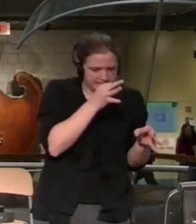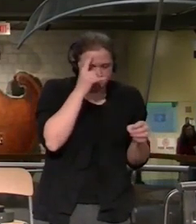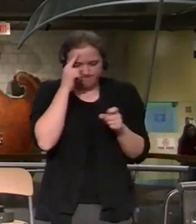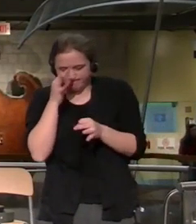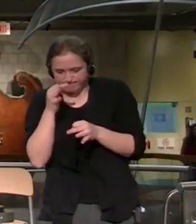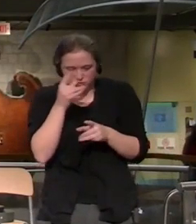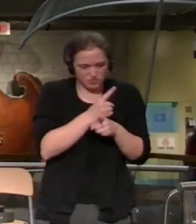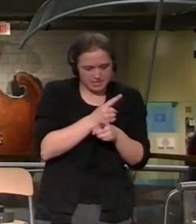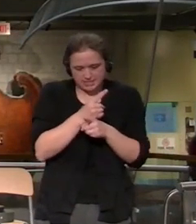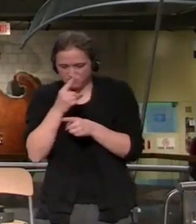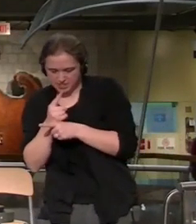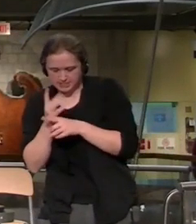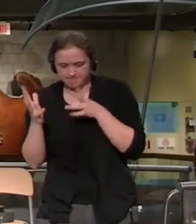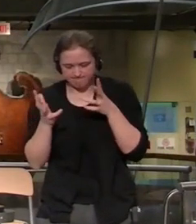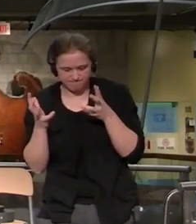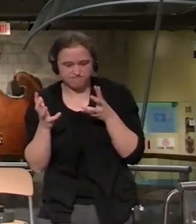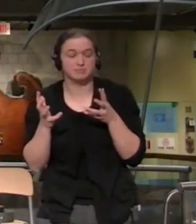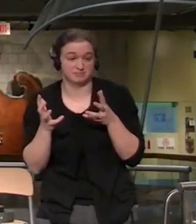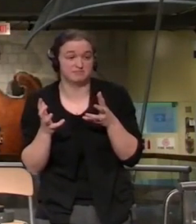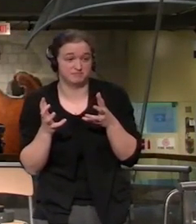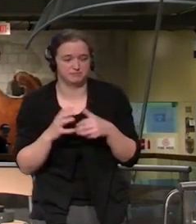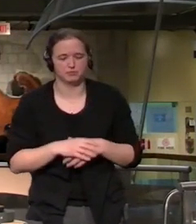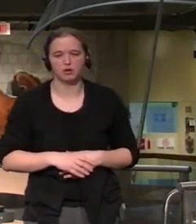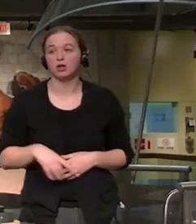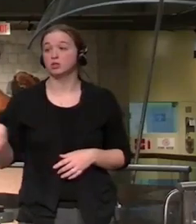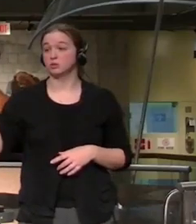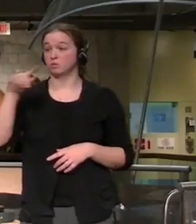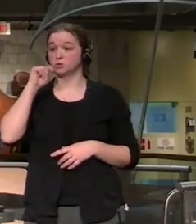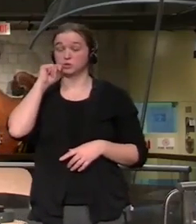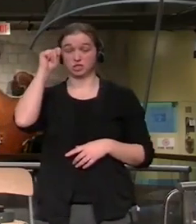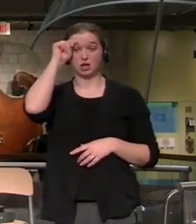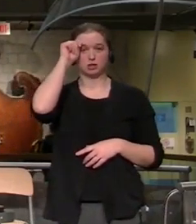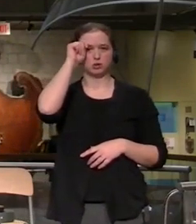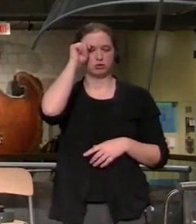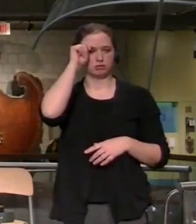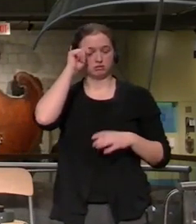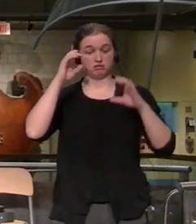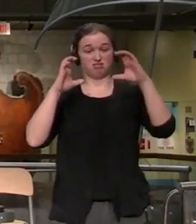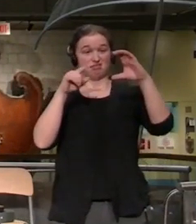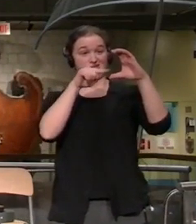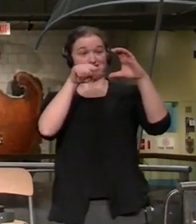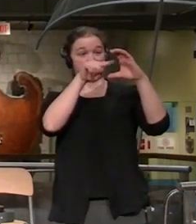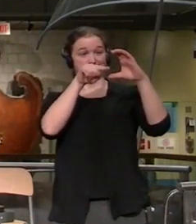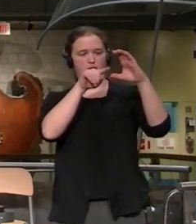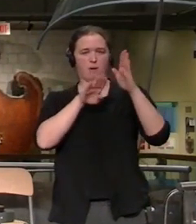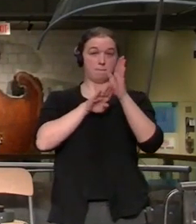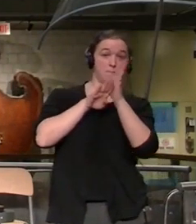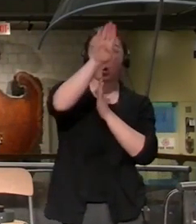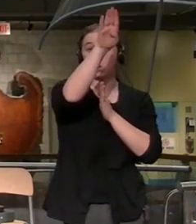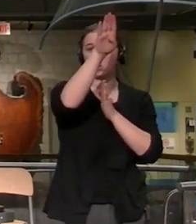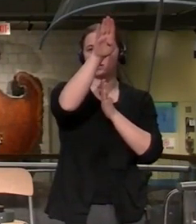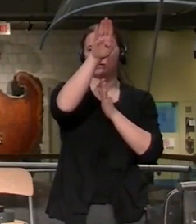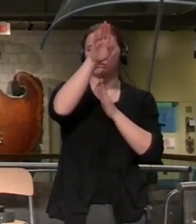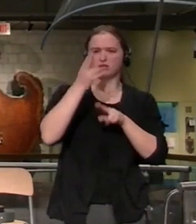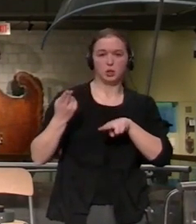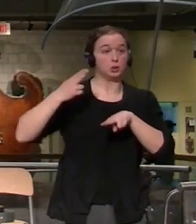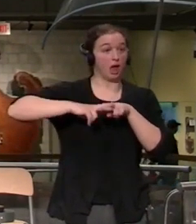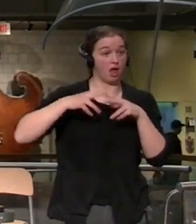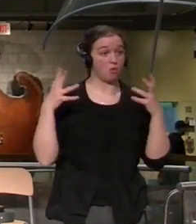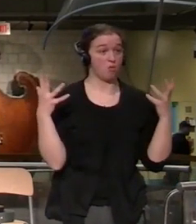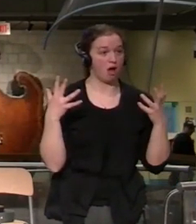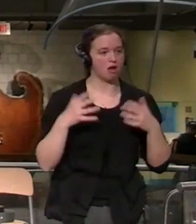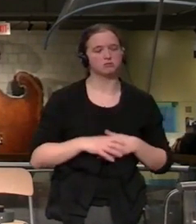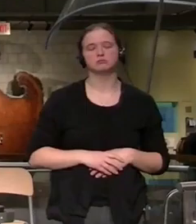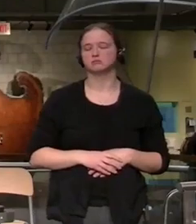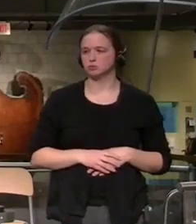what happens when you're a teenager with this increased efficiency of your frontal lobe? Well, there are a whole lot of things you gain. You gain better control